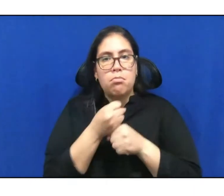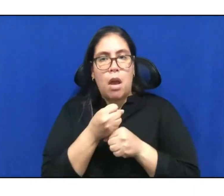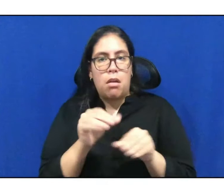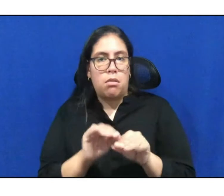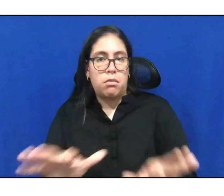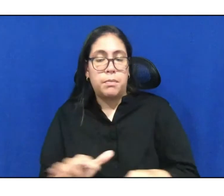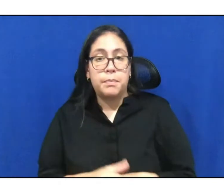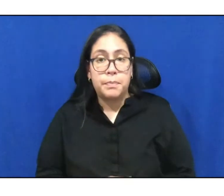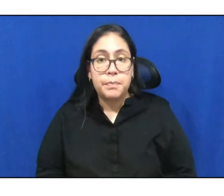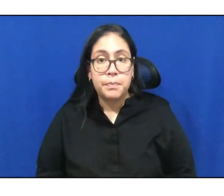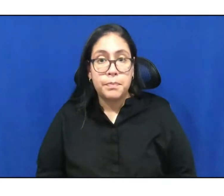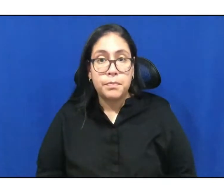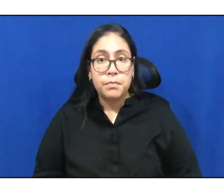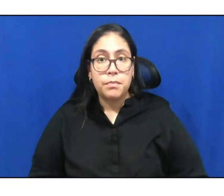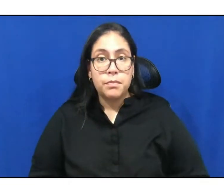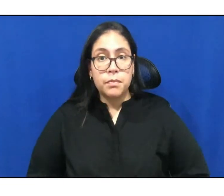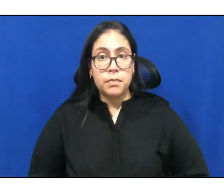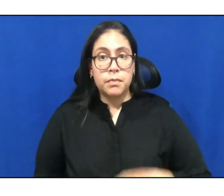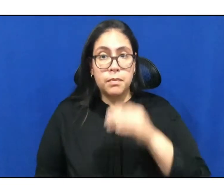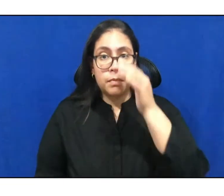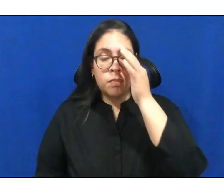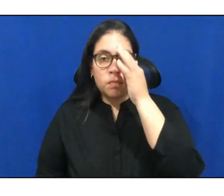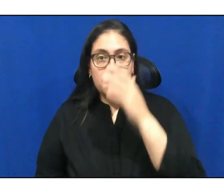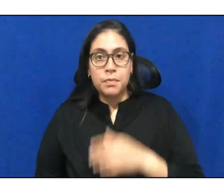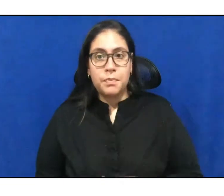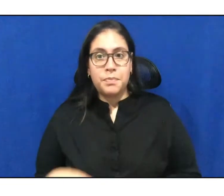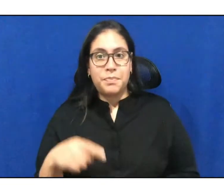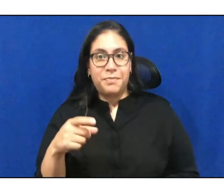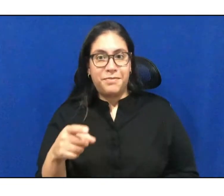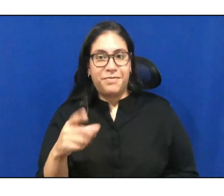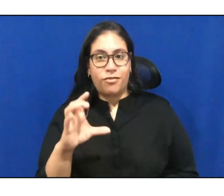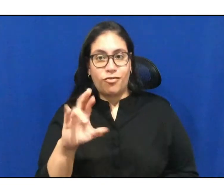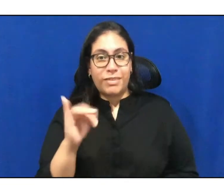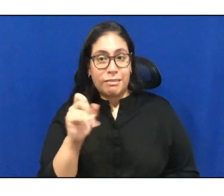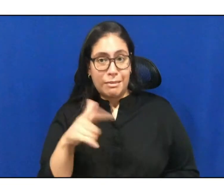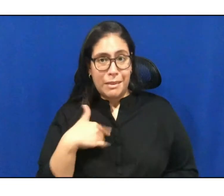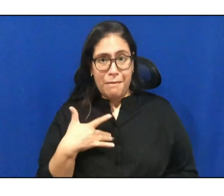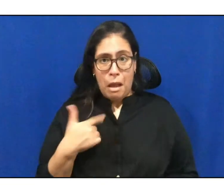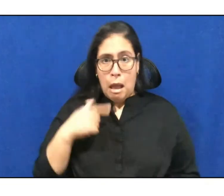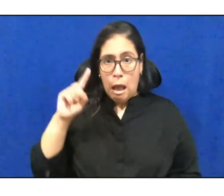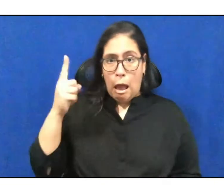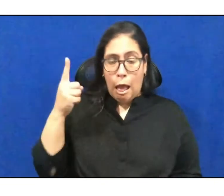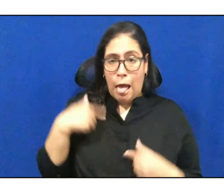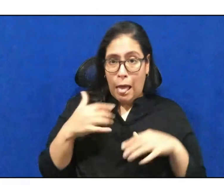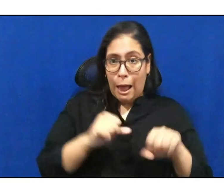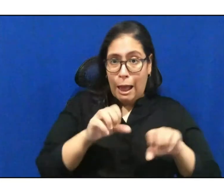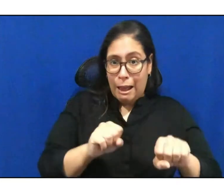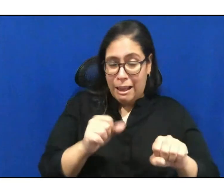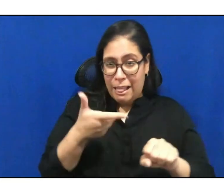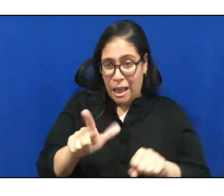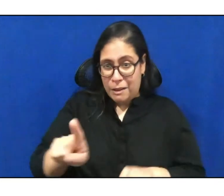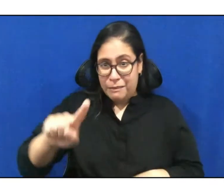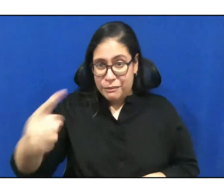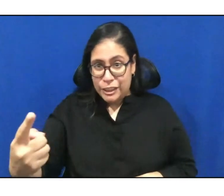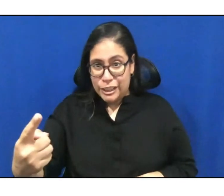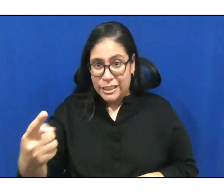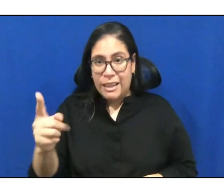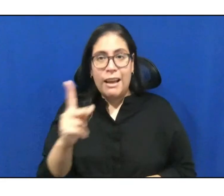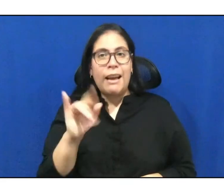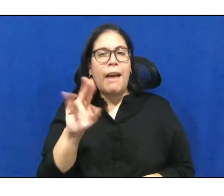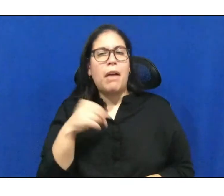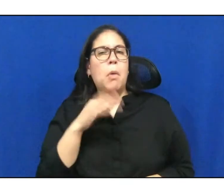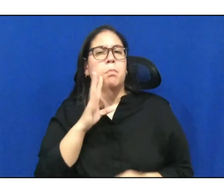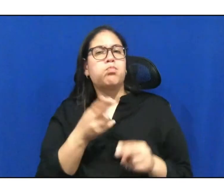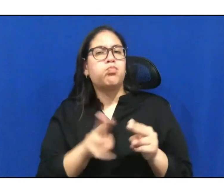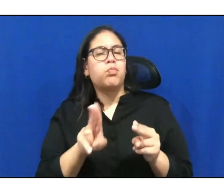Sure. Do you want? I feel like I keep going first, Kevin, but I'm gonna let you go I'll take it first. real quick, if you don't mind. I'll be quick, and you